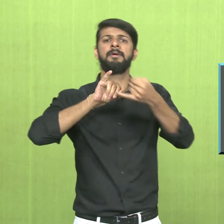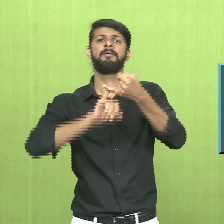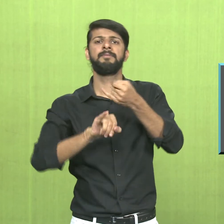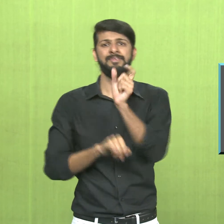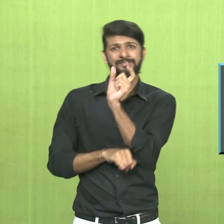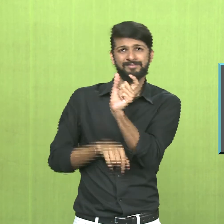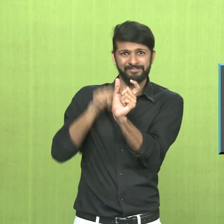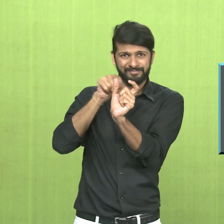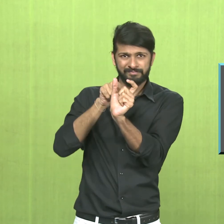pastelus.